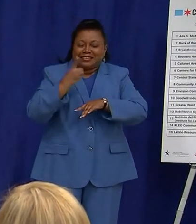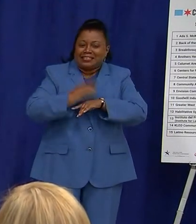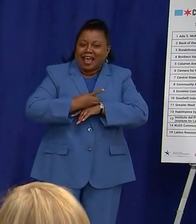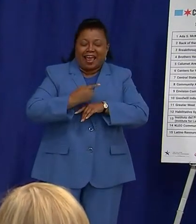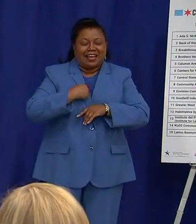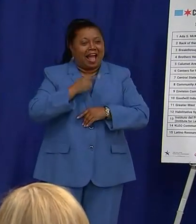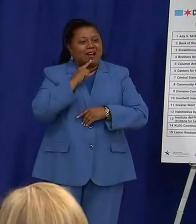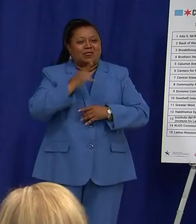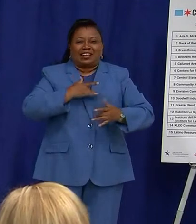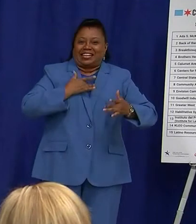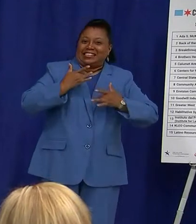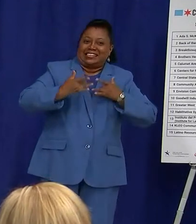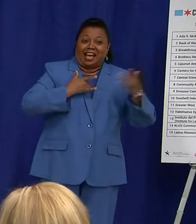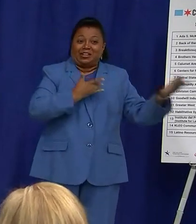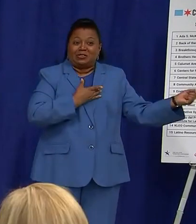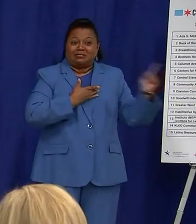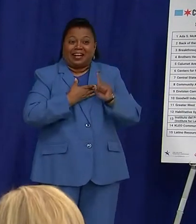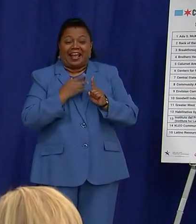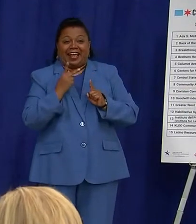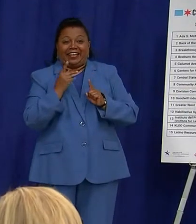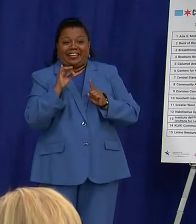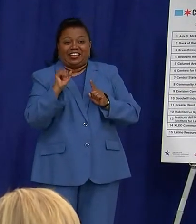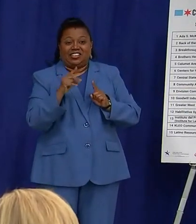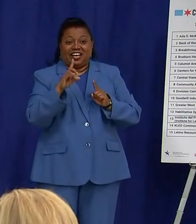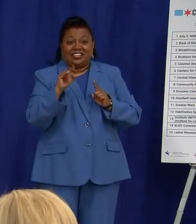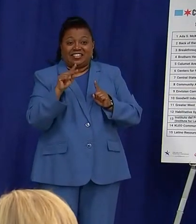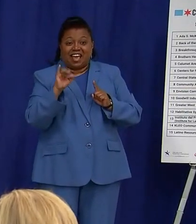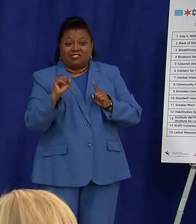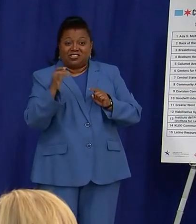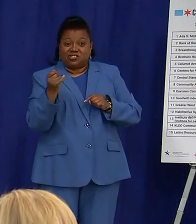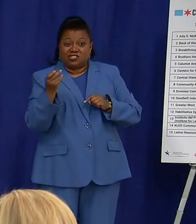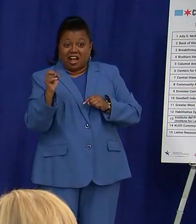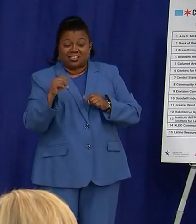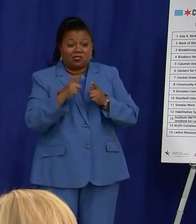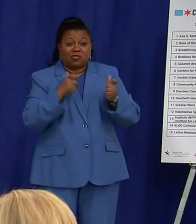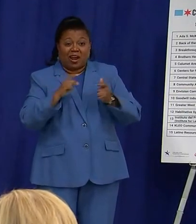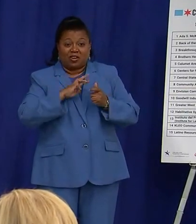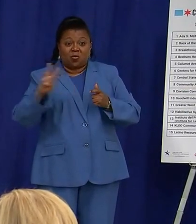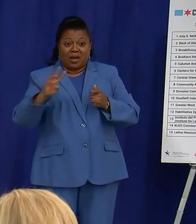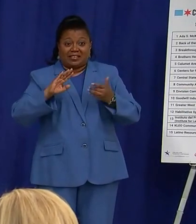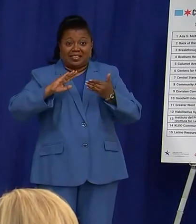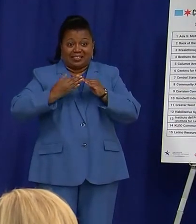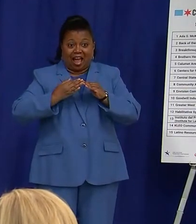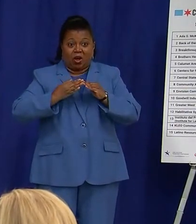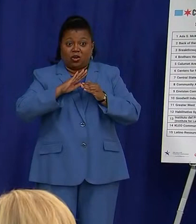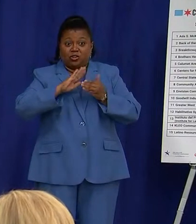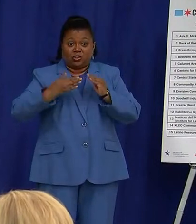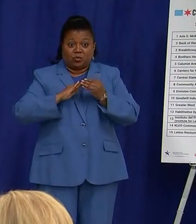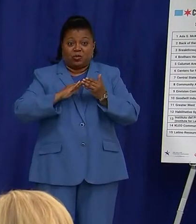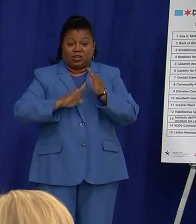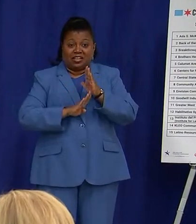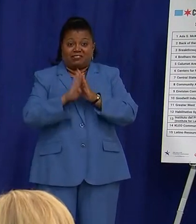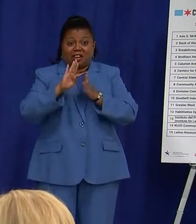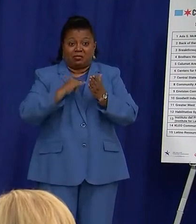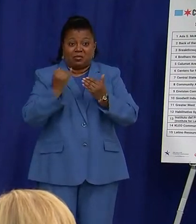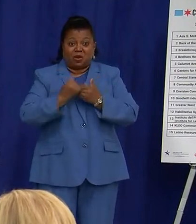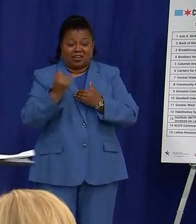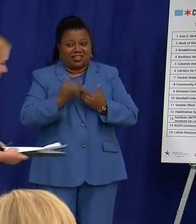day, and I am very excited to bring up Keisha Davis-Johnson from the Greater Westtown Community Development Project.